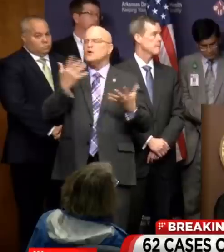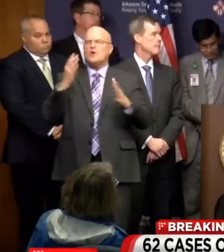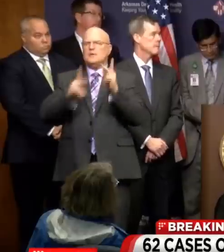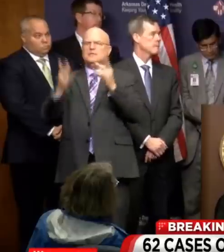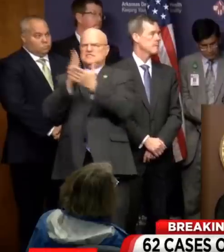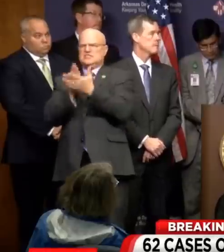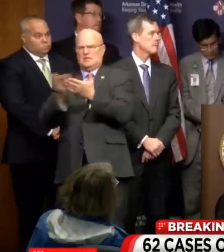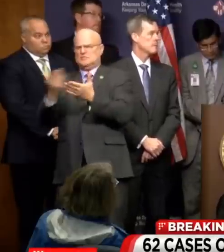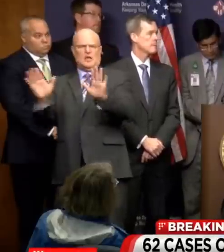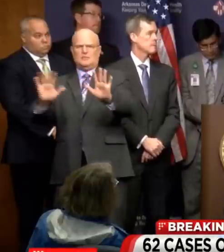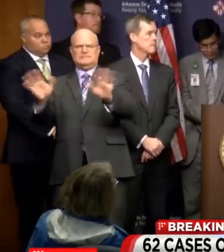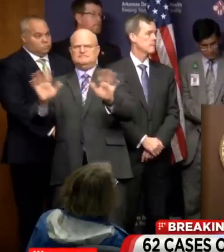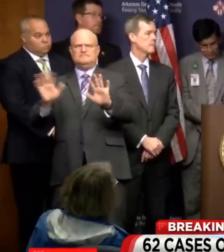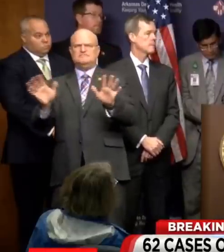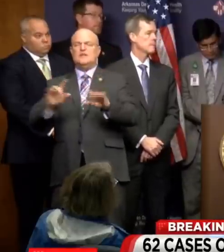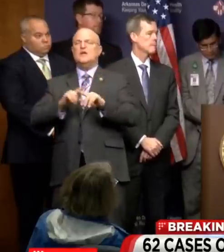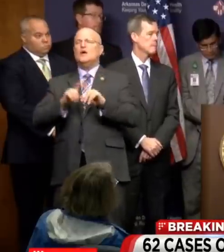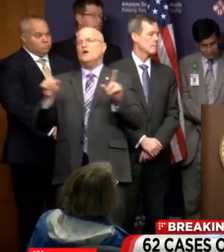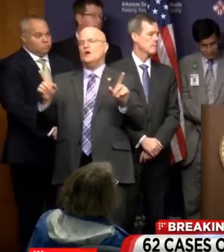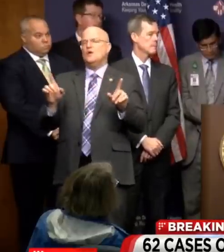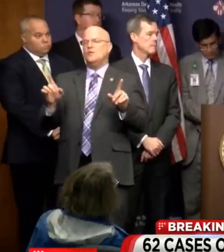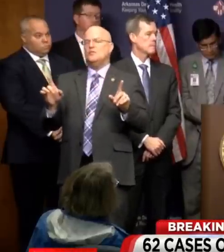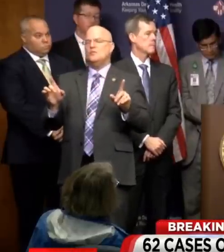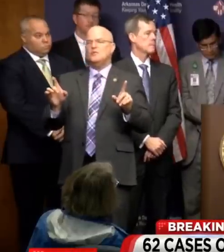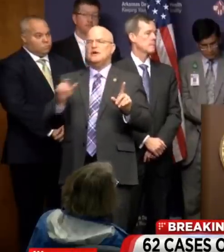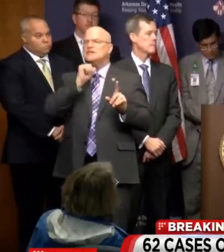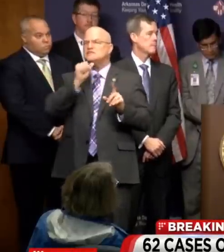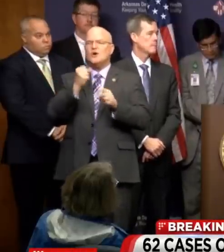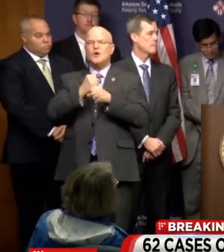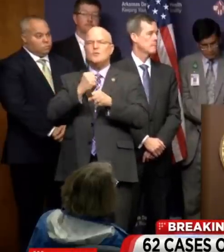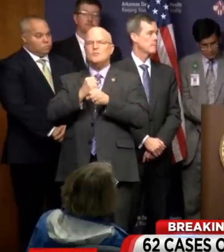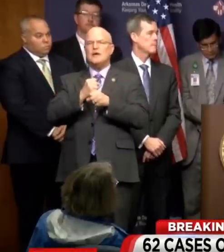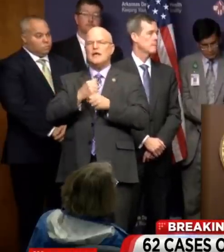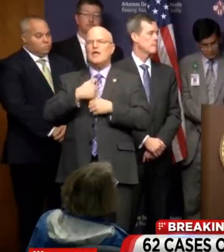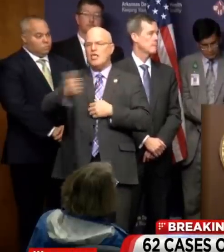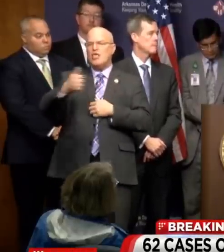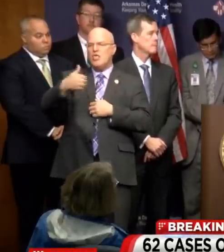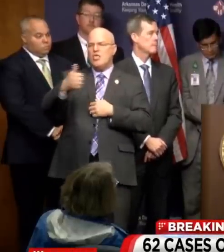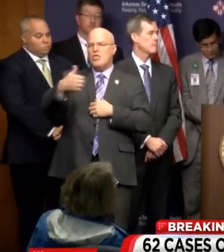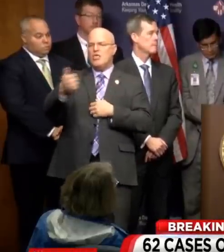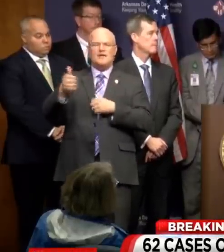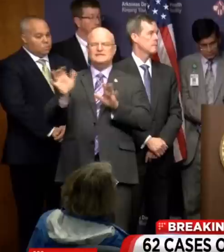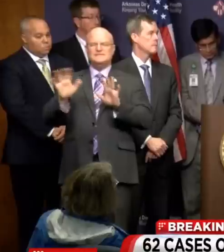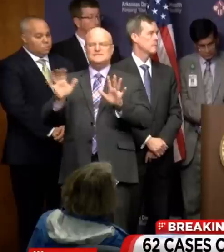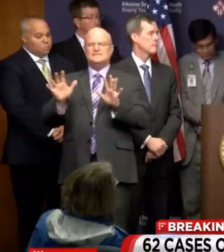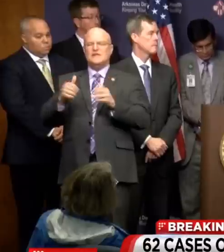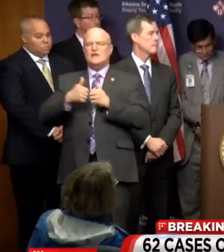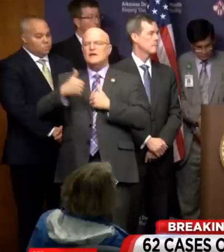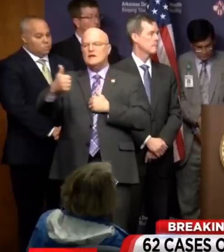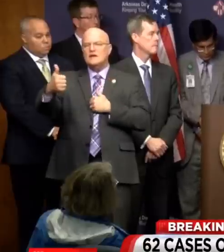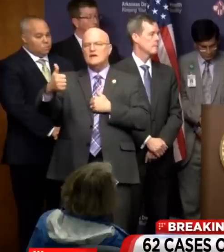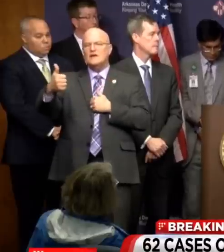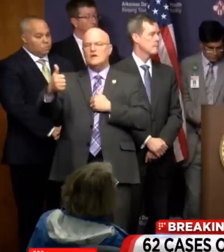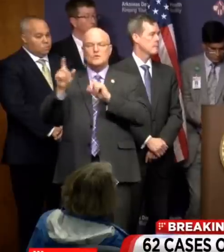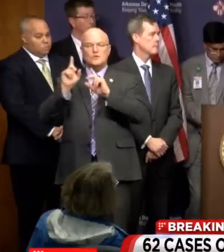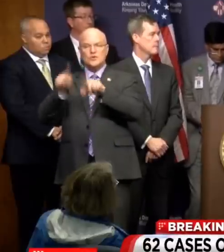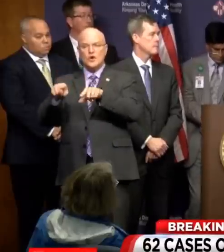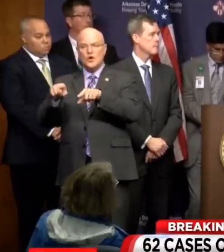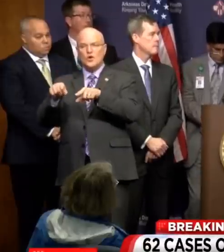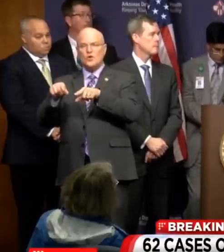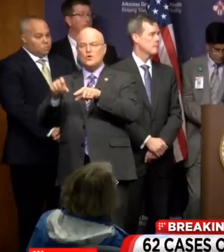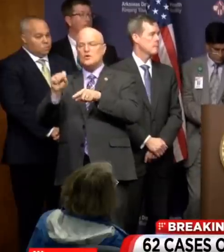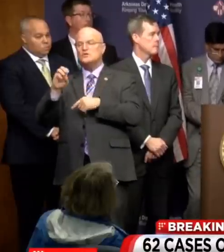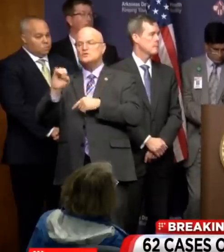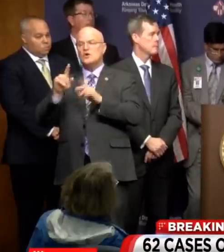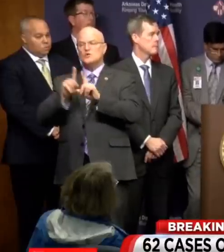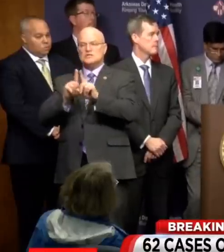to stop shopping for groceries, but you don't make unnecessary trips, and when you go, practice